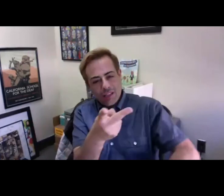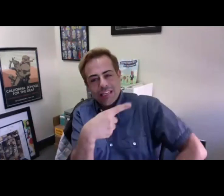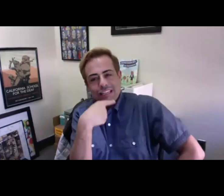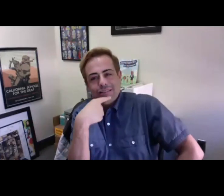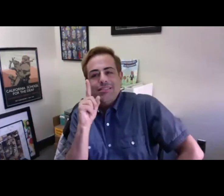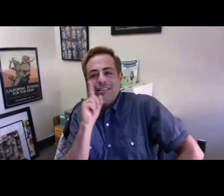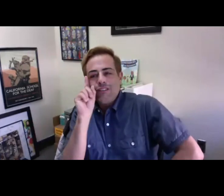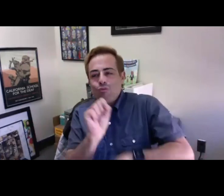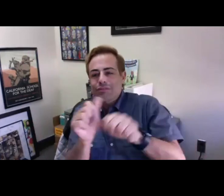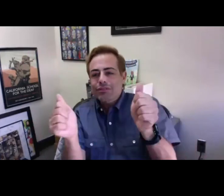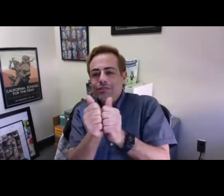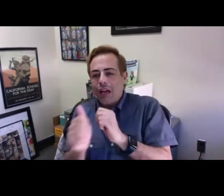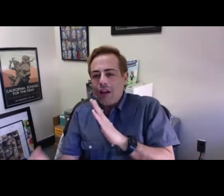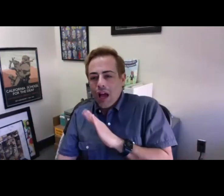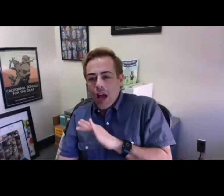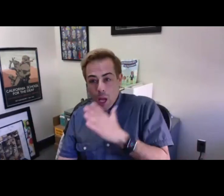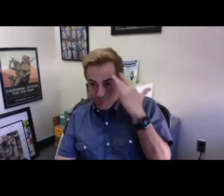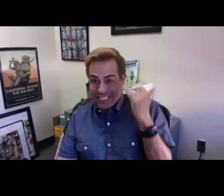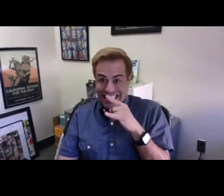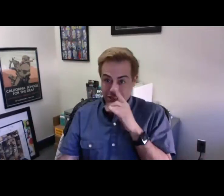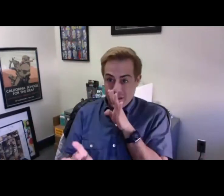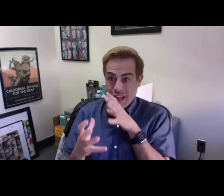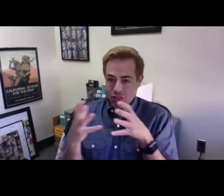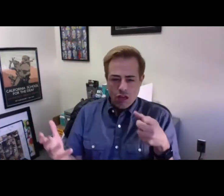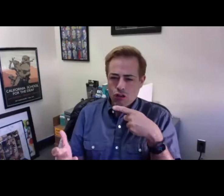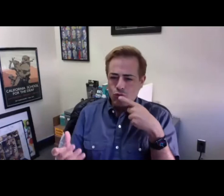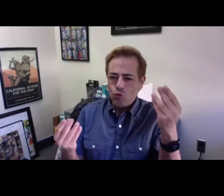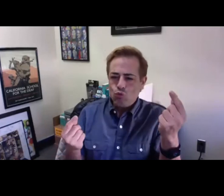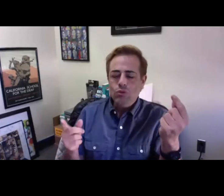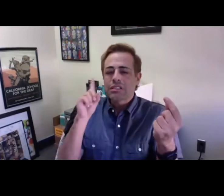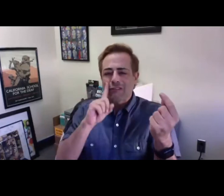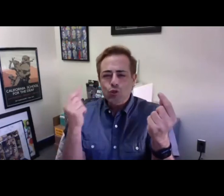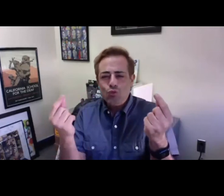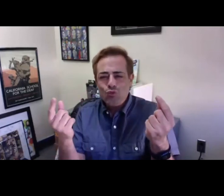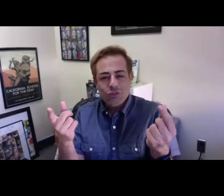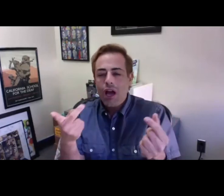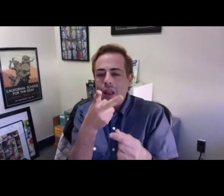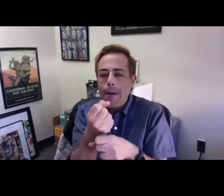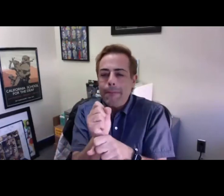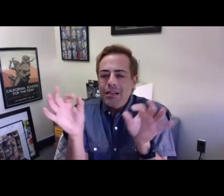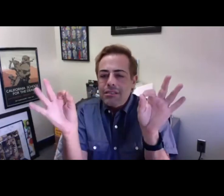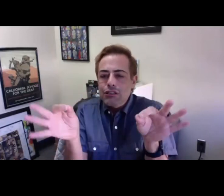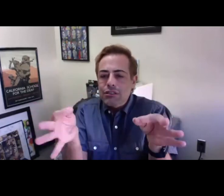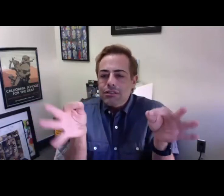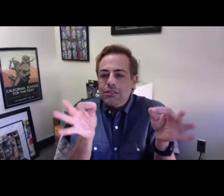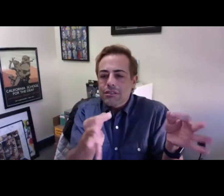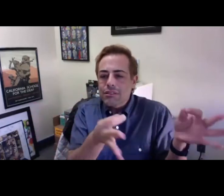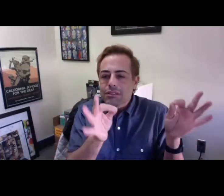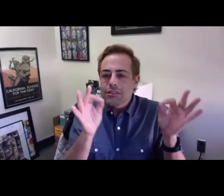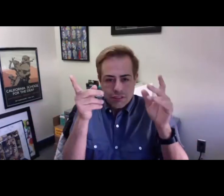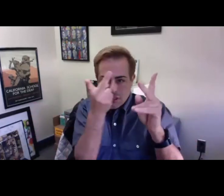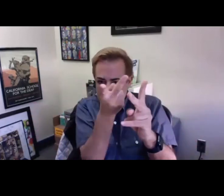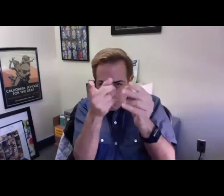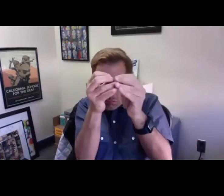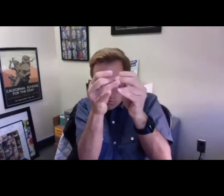and everything. So it's really fascinating that a deaf professional and a hearing professional work together, and how they